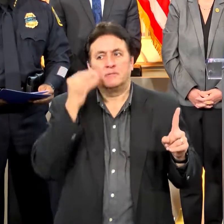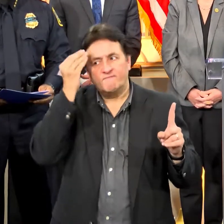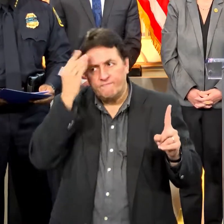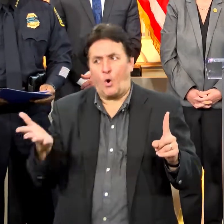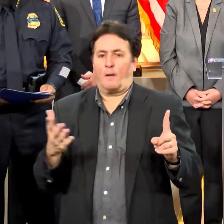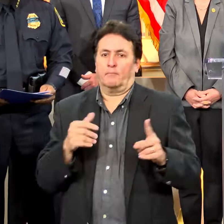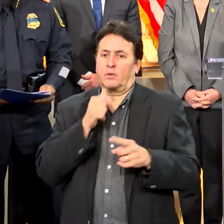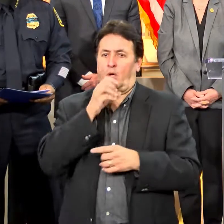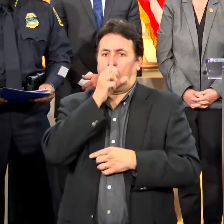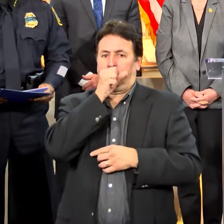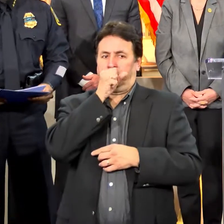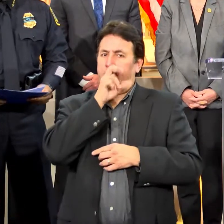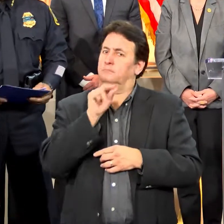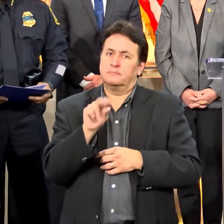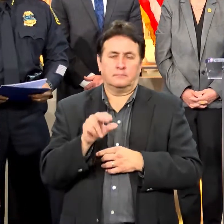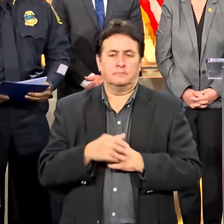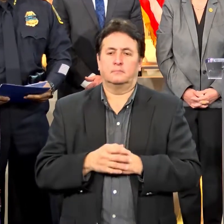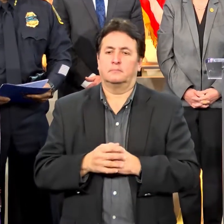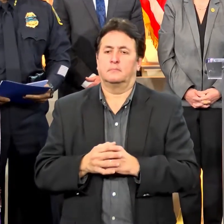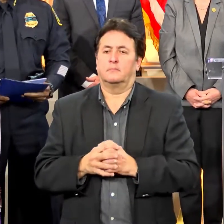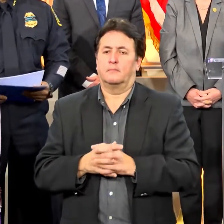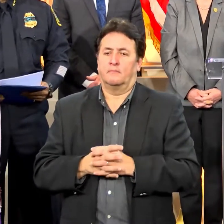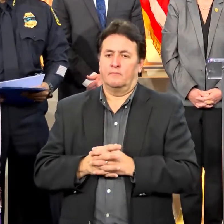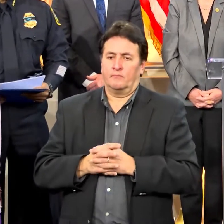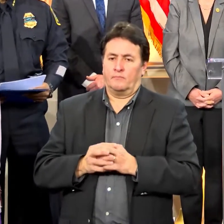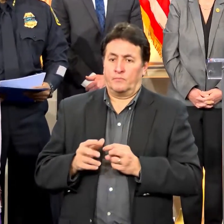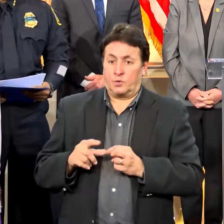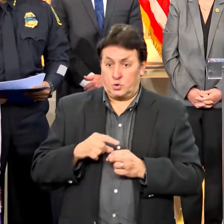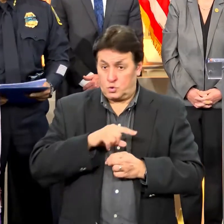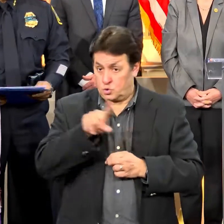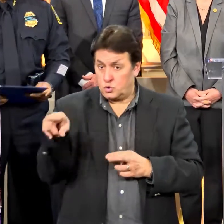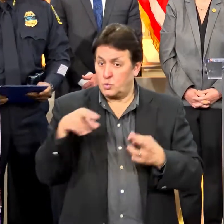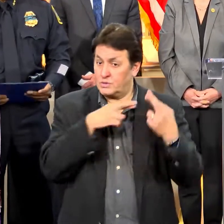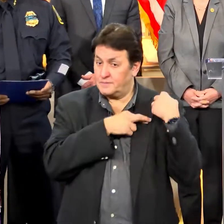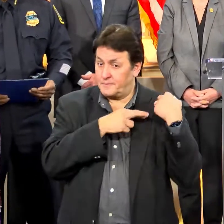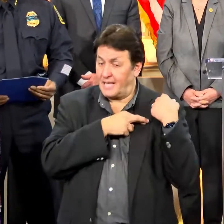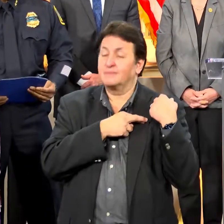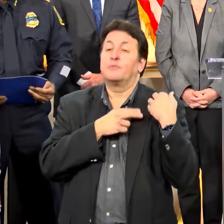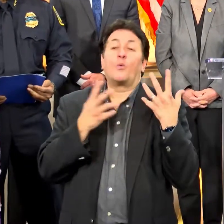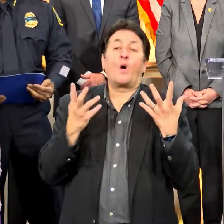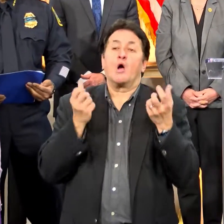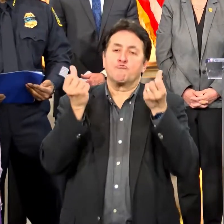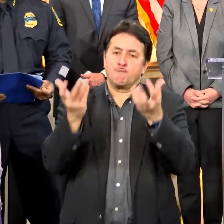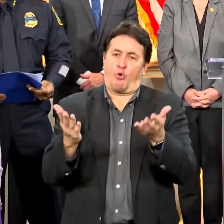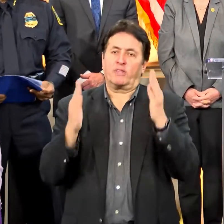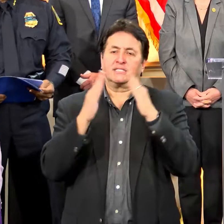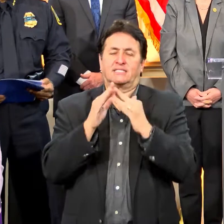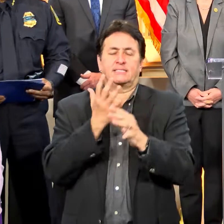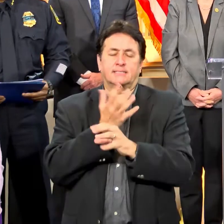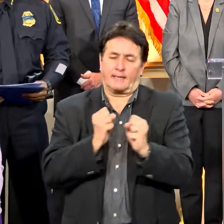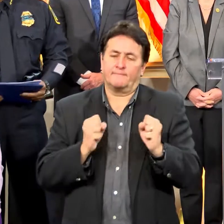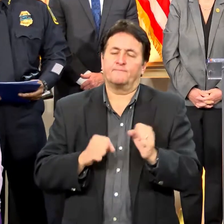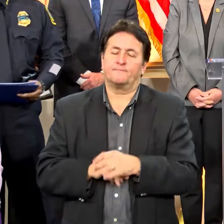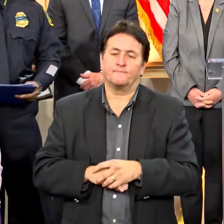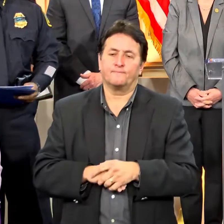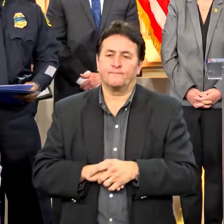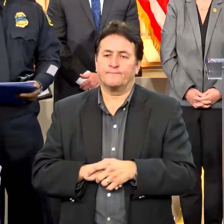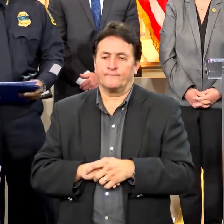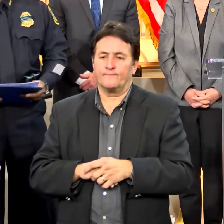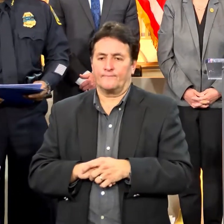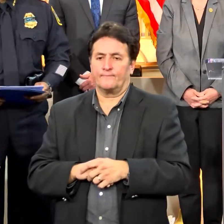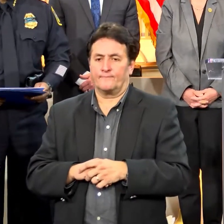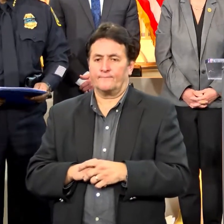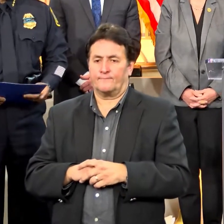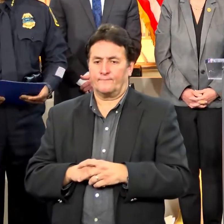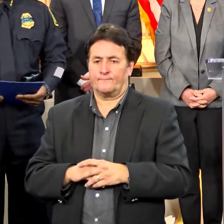you can to keep our city safe. The strategy we outlined today is a blueprint for the city that can guide